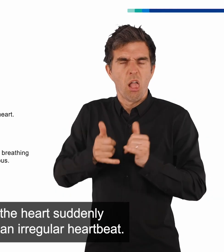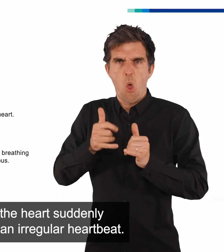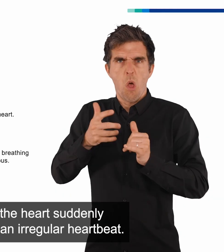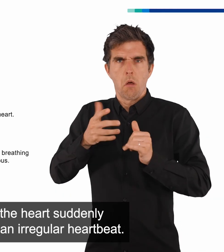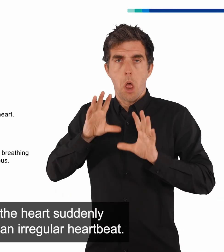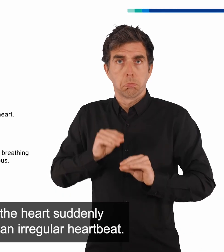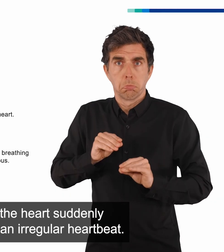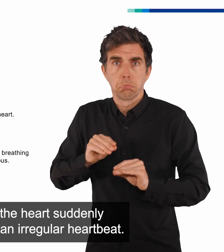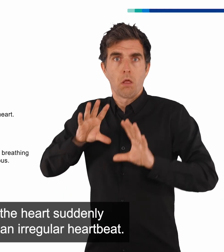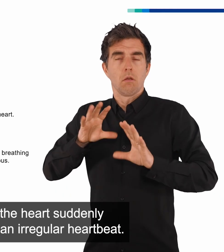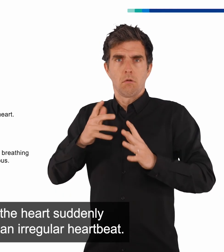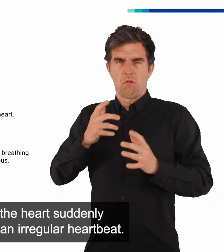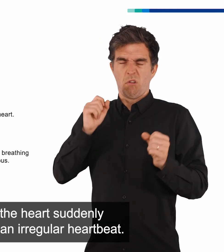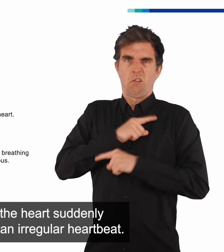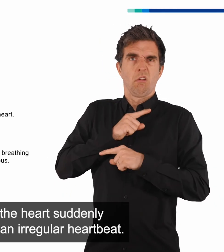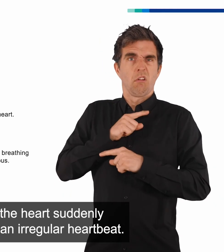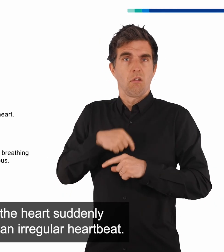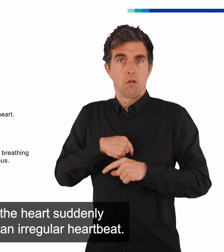resuscitation, CPR.